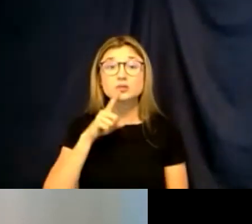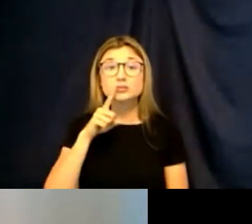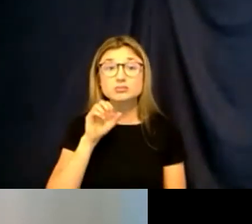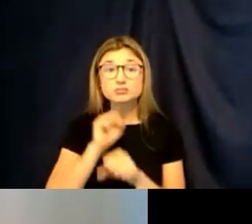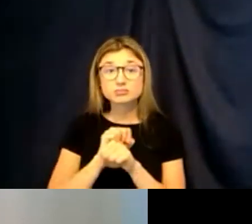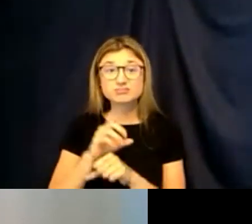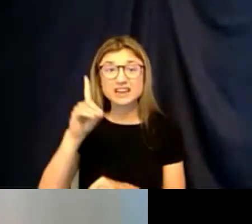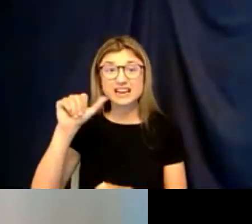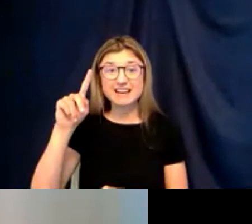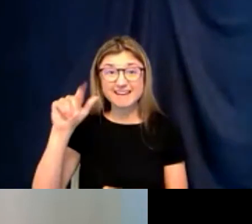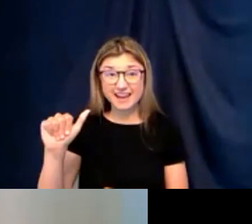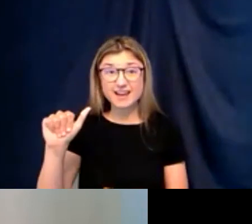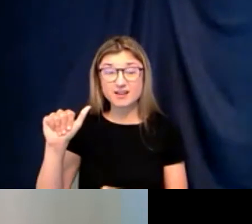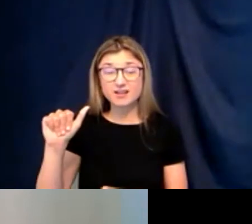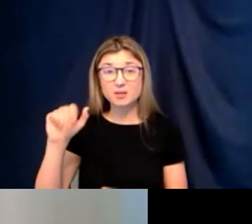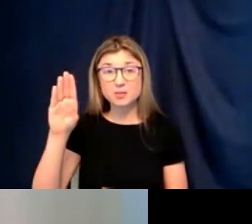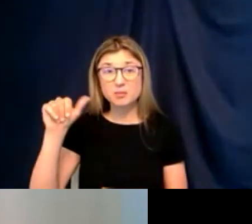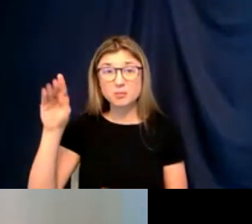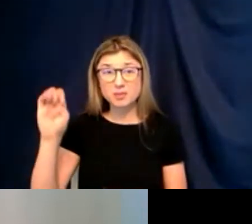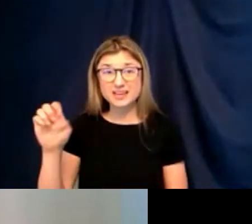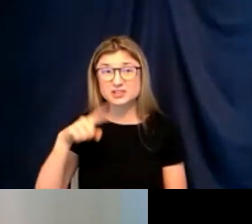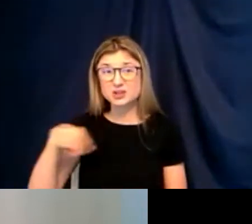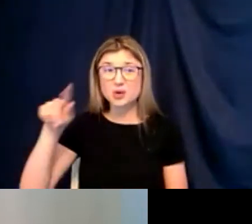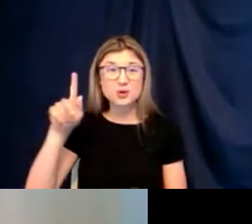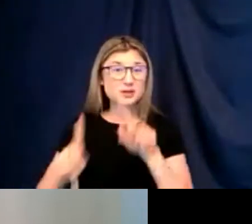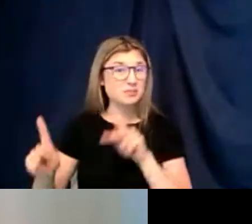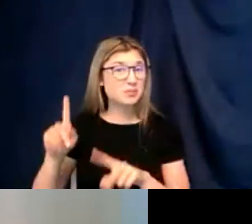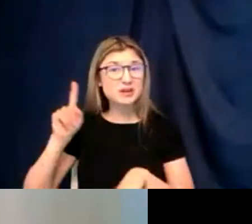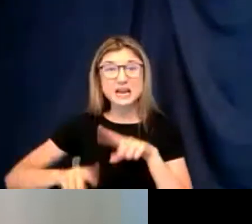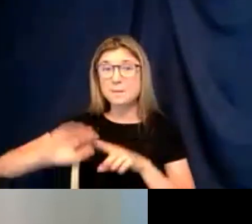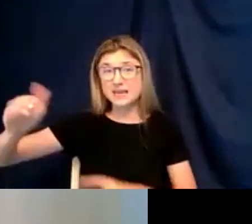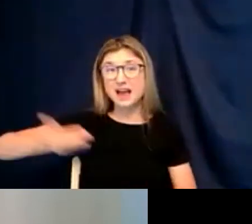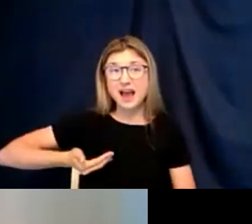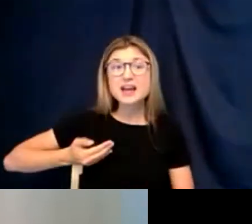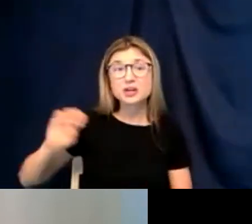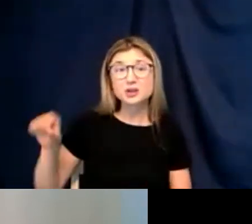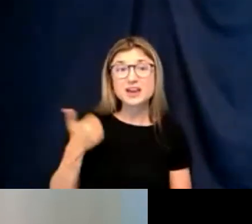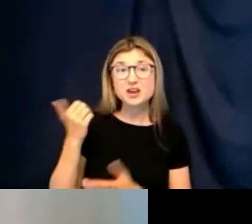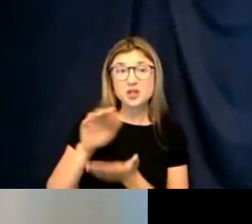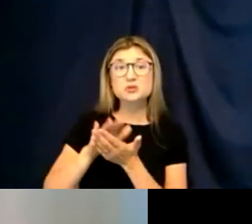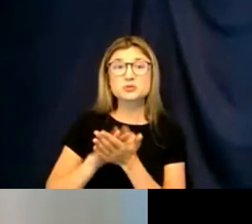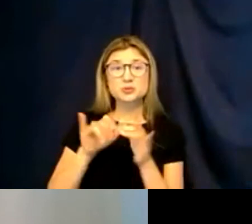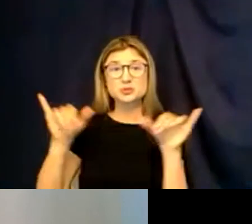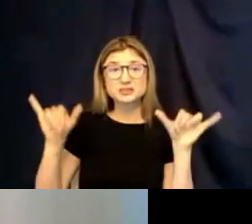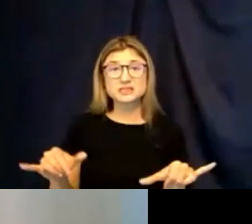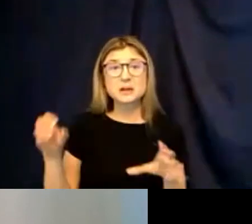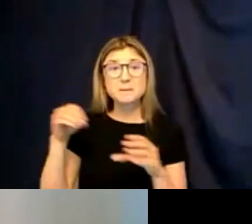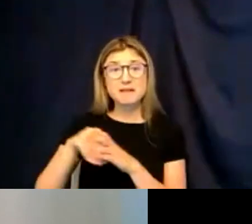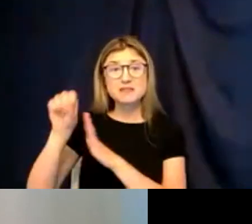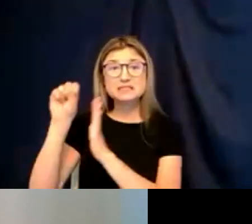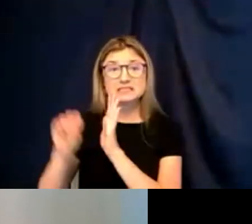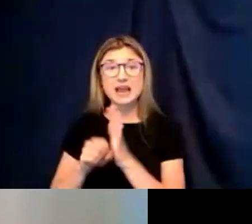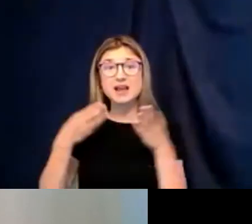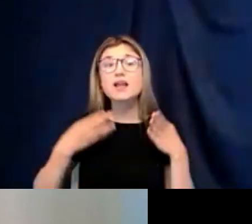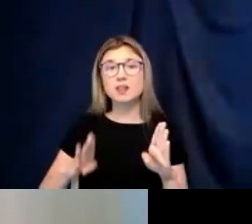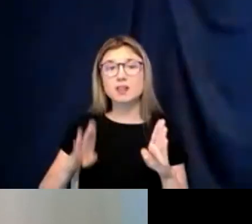so that those individuals cannot be hired in another school system in our state, and allow that information to